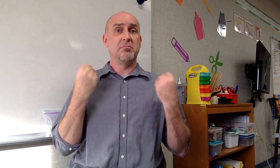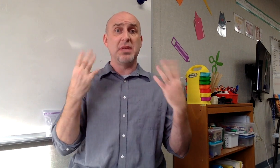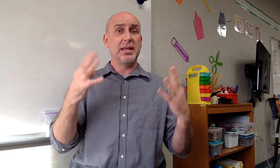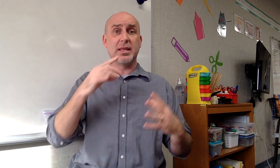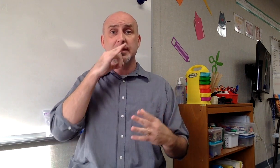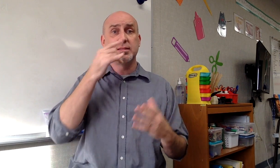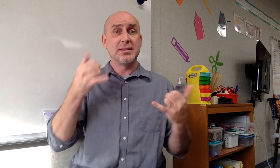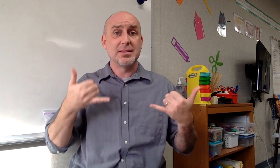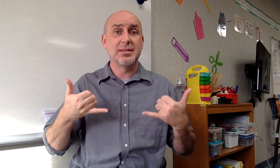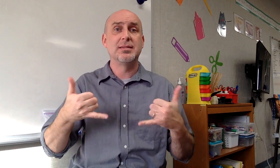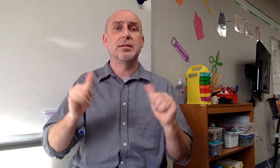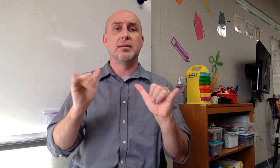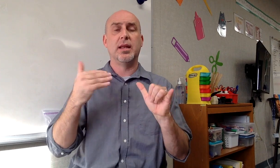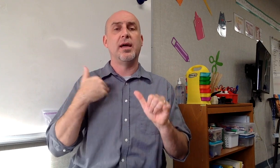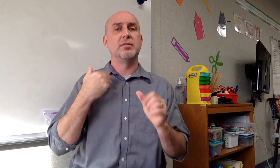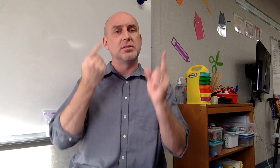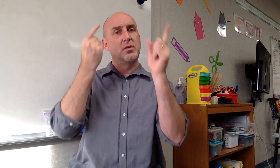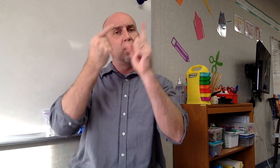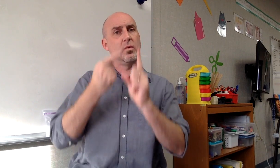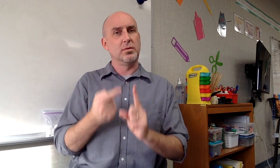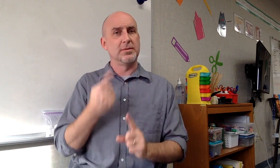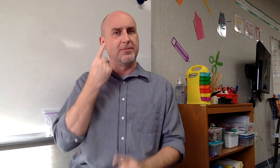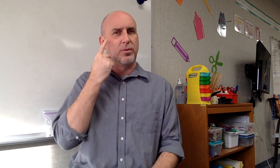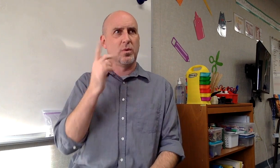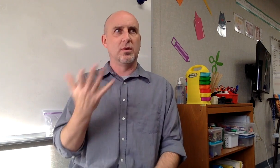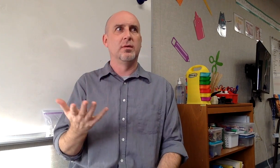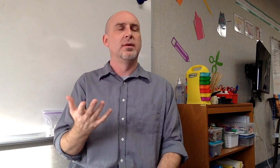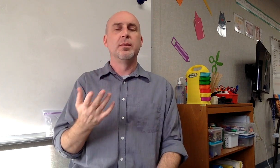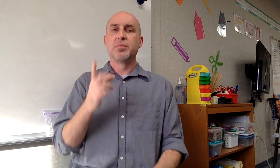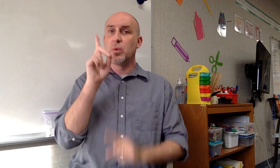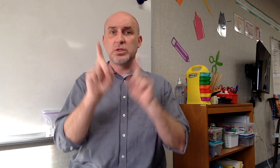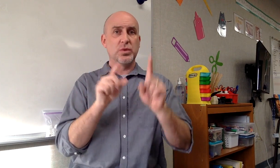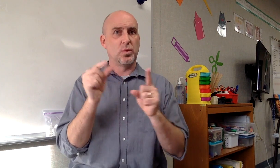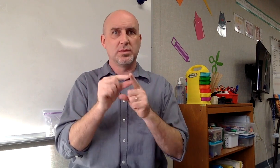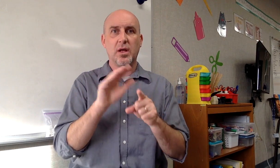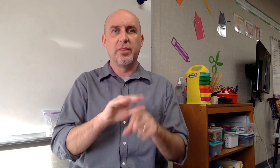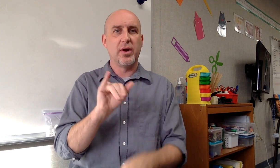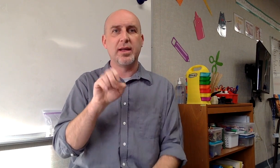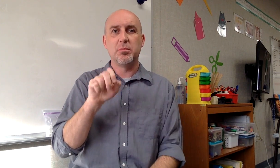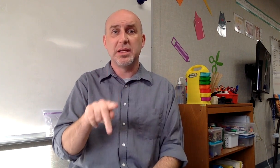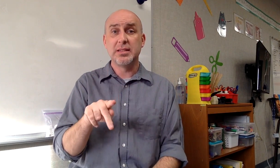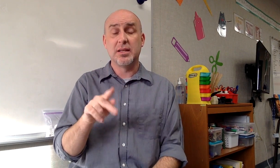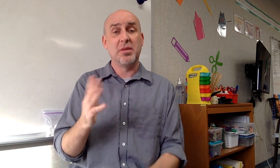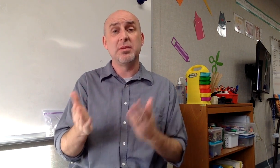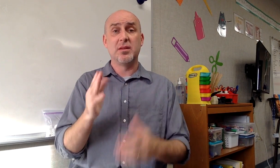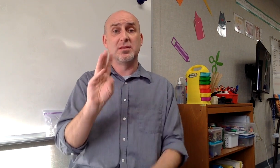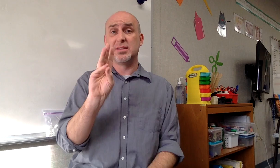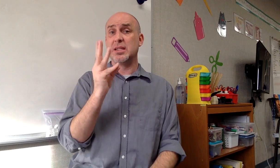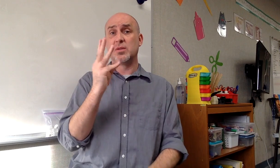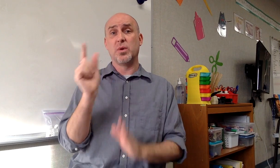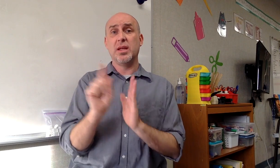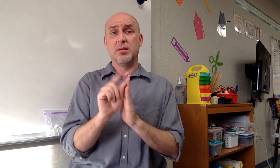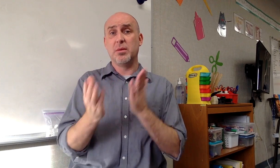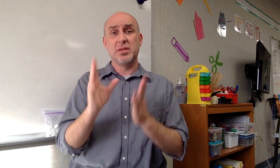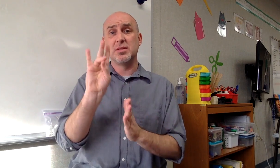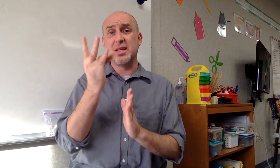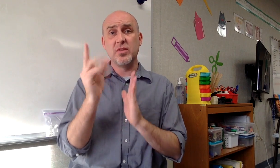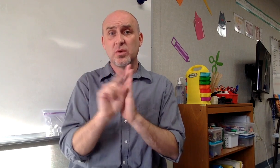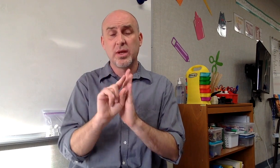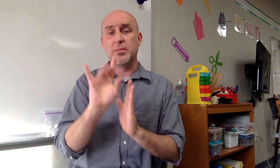many kids still that have these goals for question words on their IEPs, and maybe they're 6th grade, and maybe they're 7th grade, and maybe